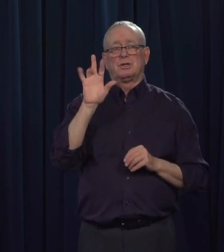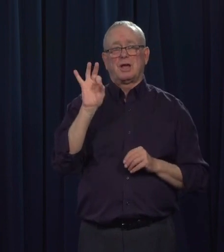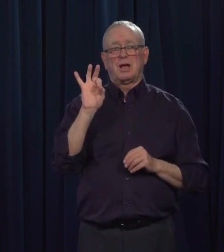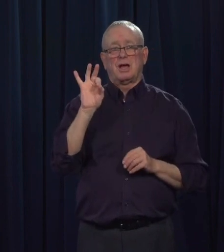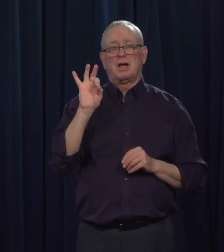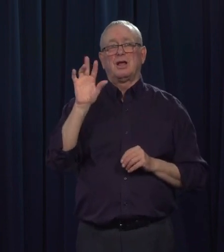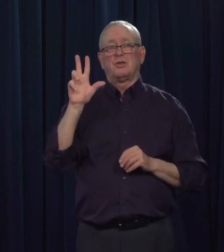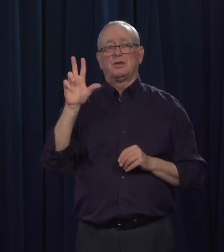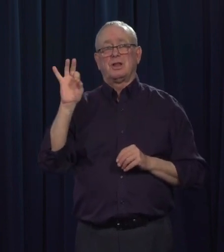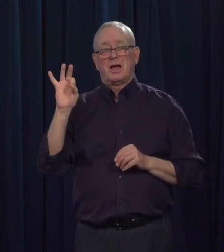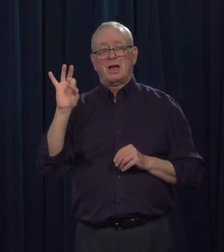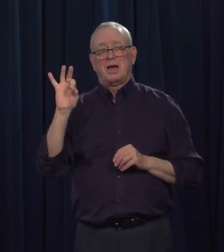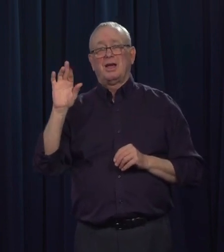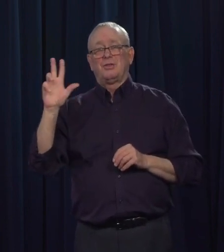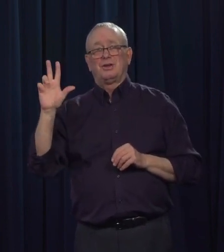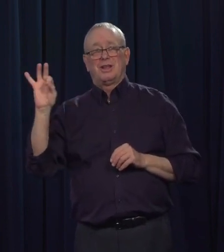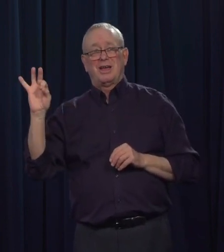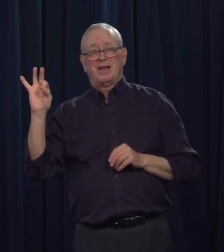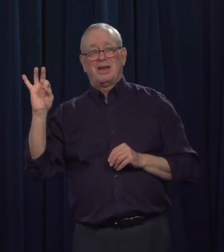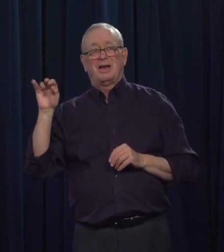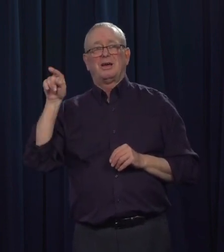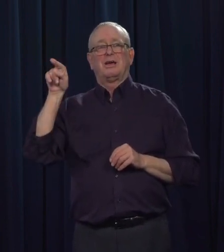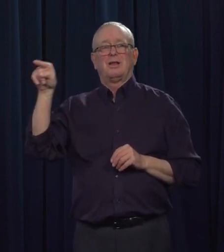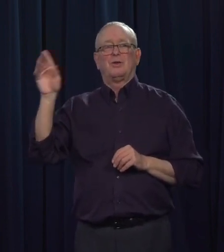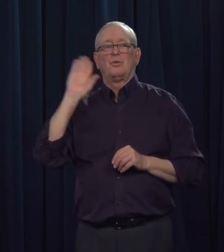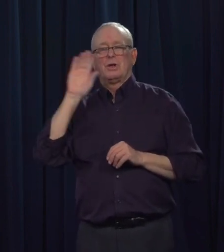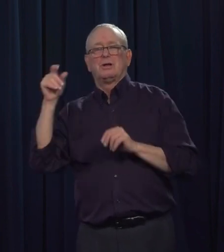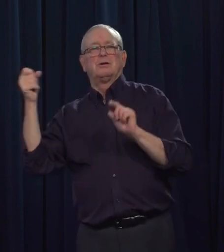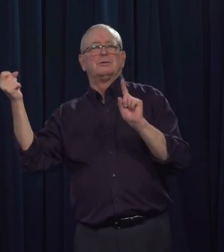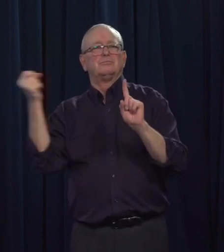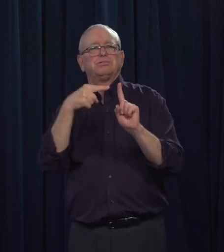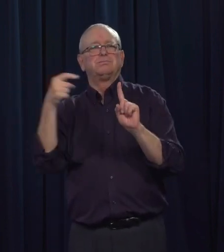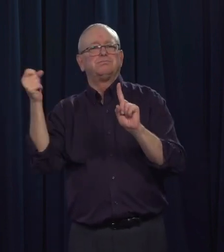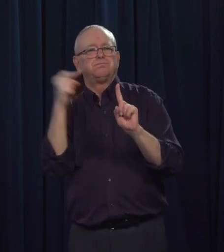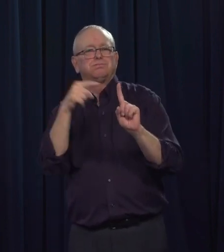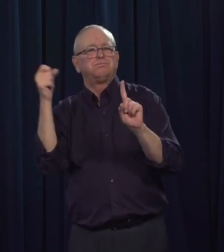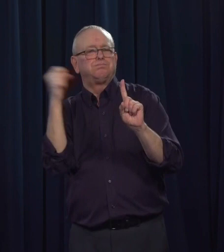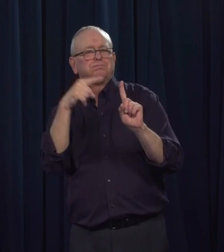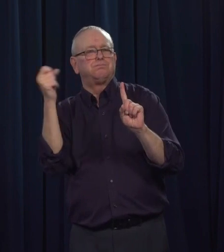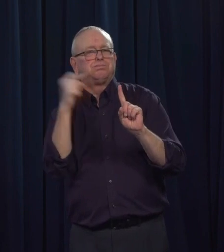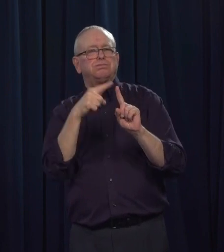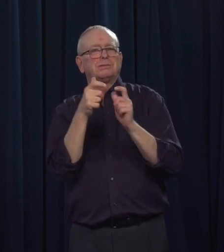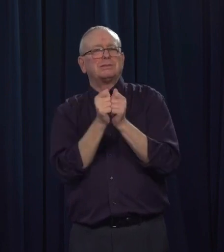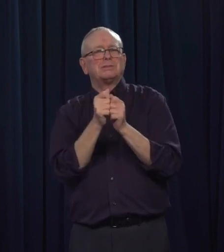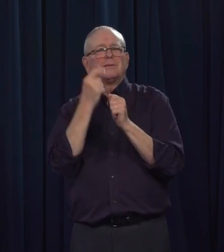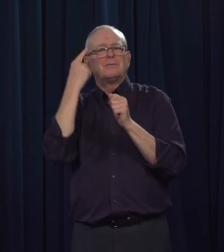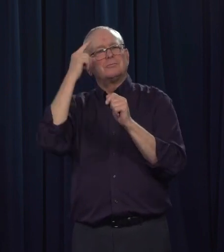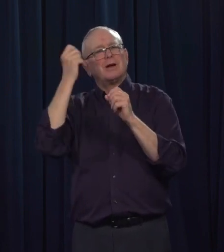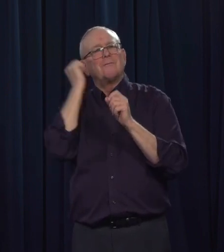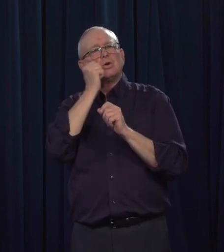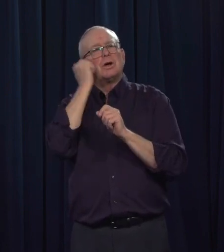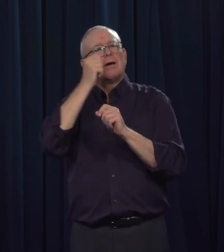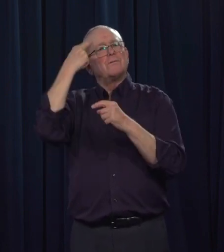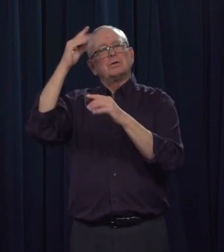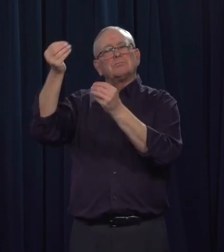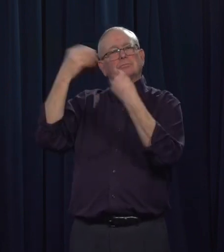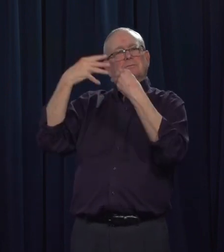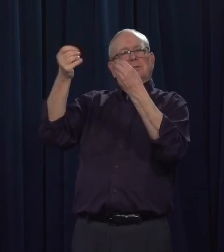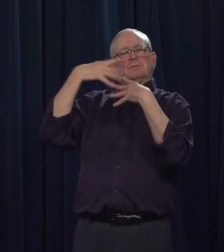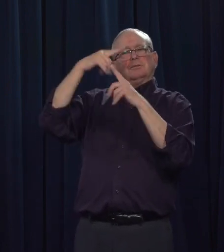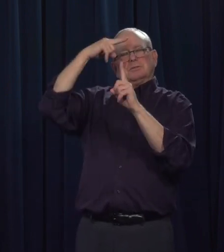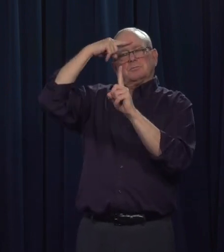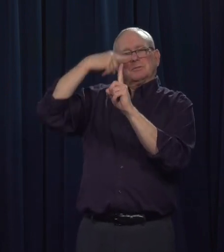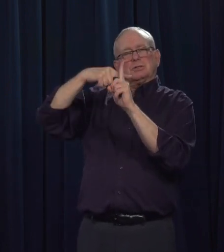mood. The program was developed by Alberta Health Services and made possible through the generous support of the Mental Health